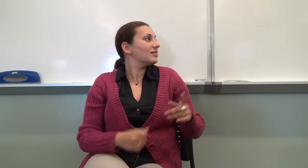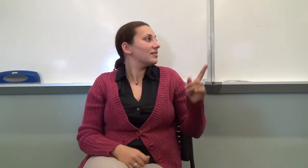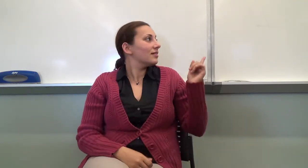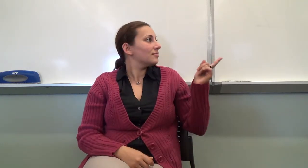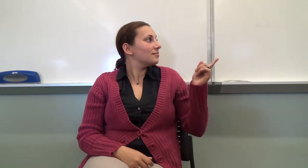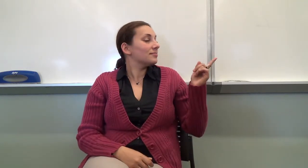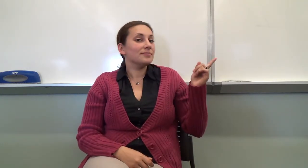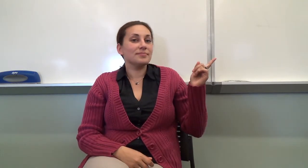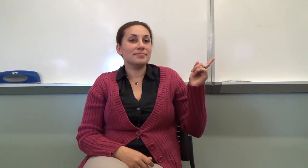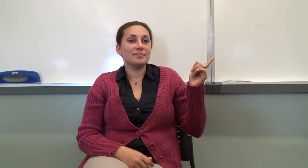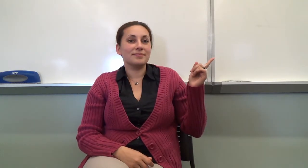Now, of course, I have not,